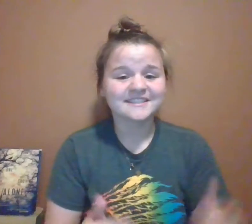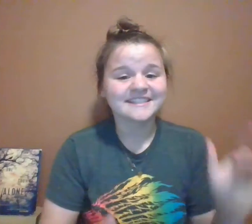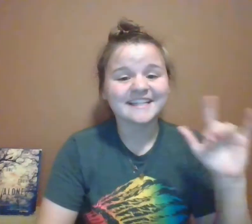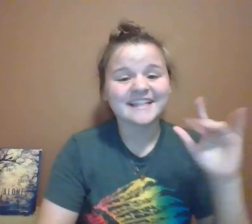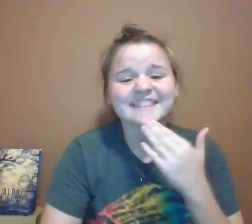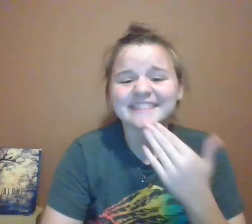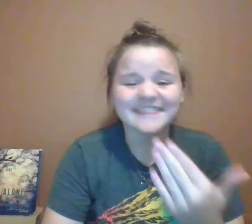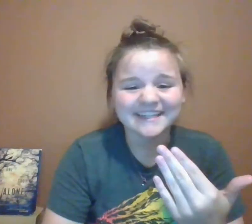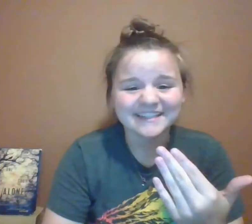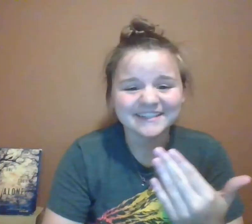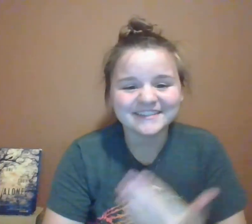Thank you.